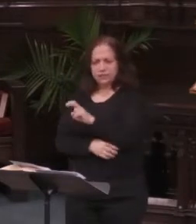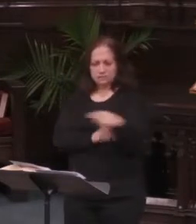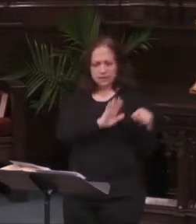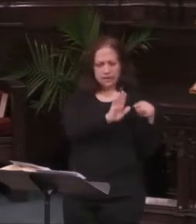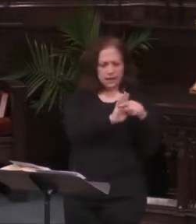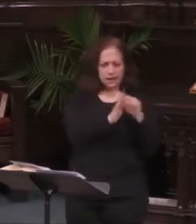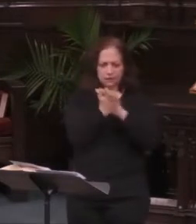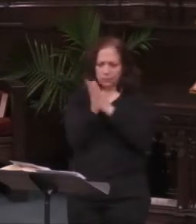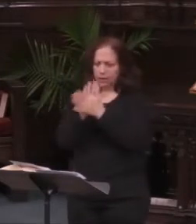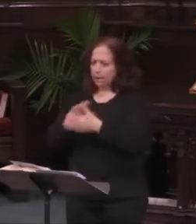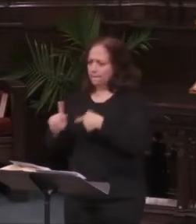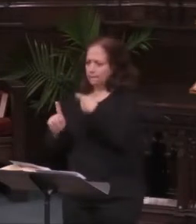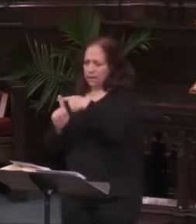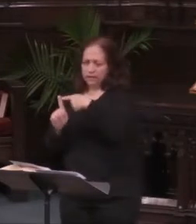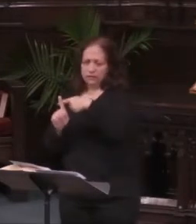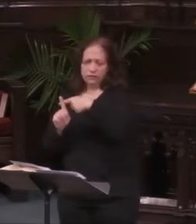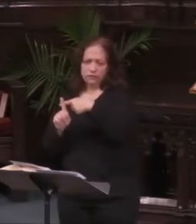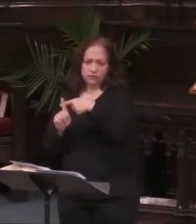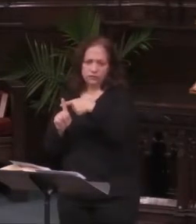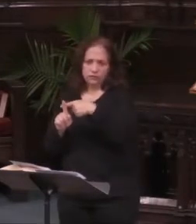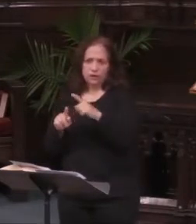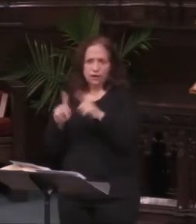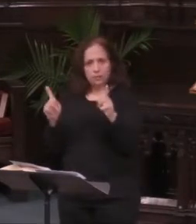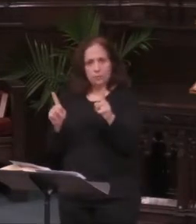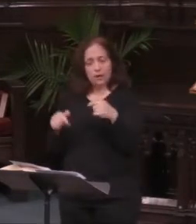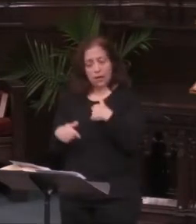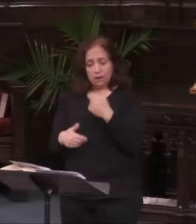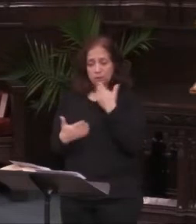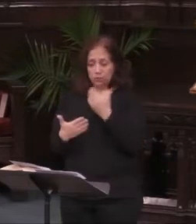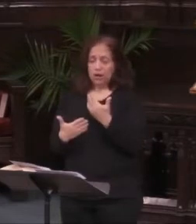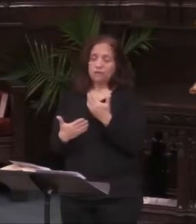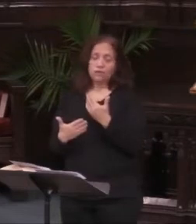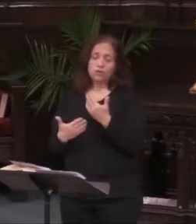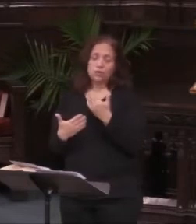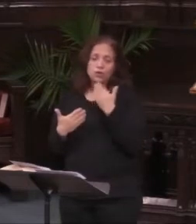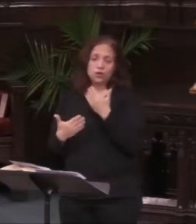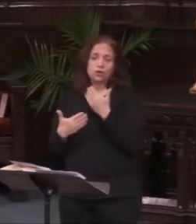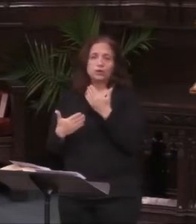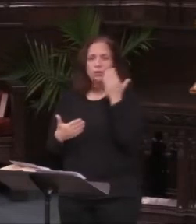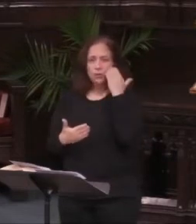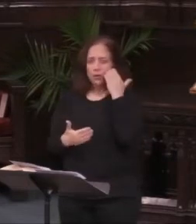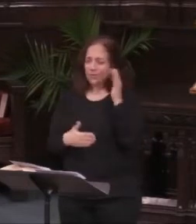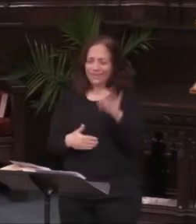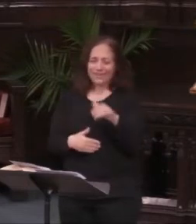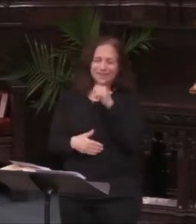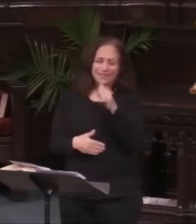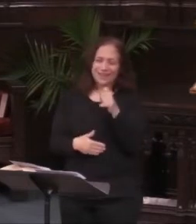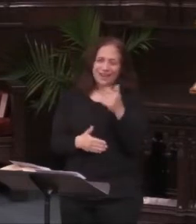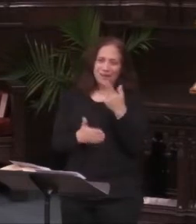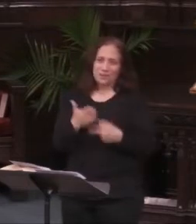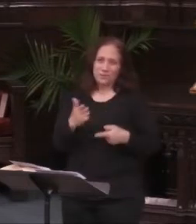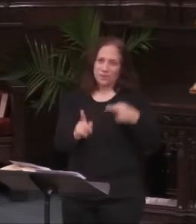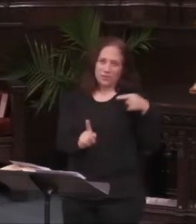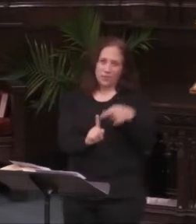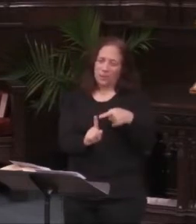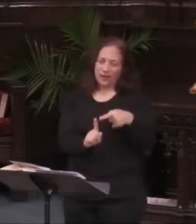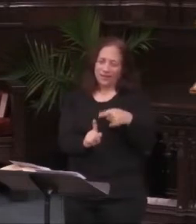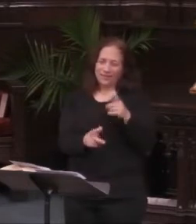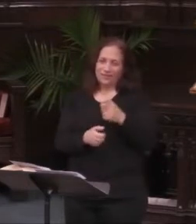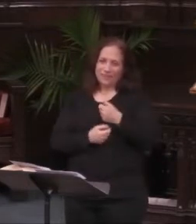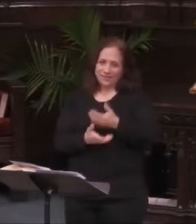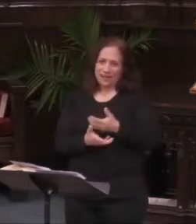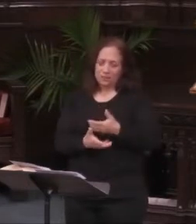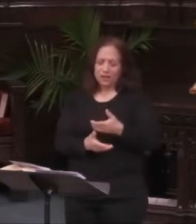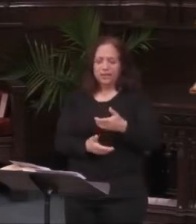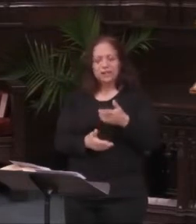negativity to positivity, but I'm grateful to know now that that's not what the psalmist was trying to convey.